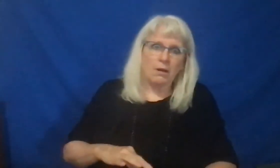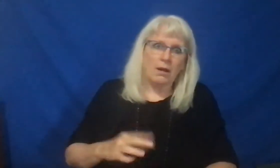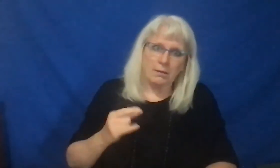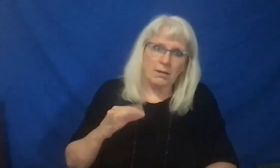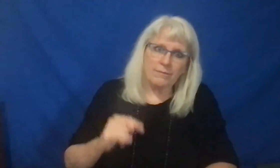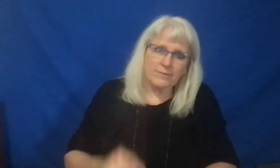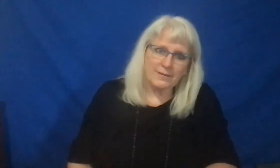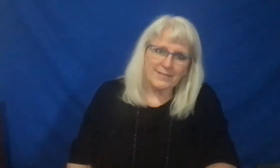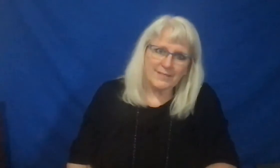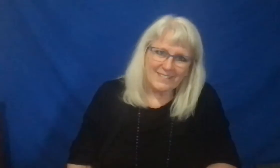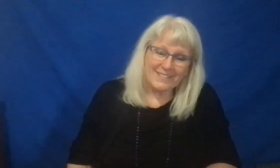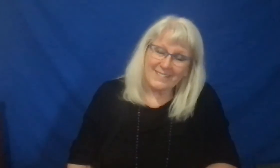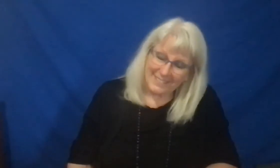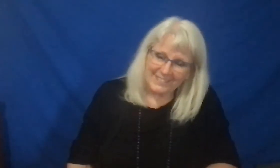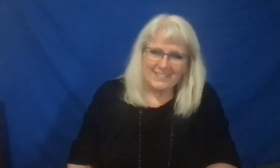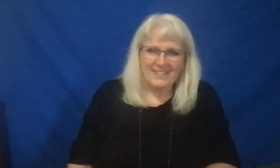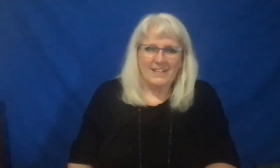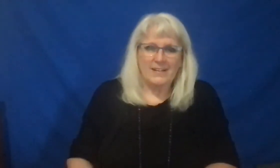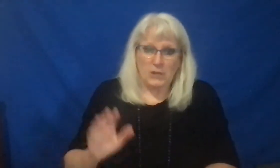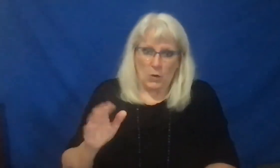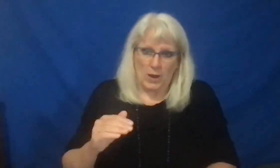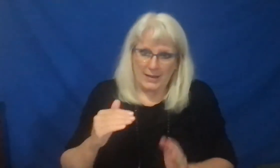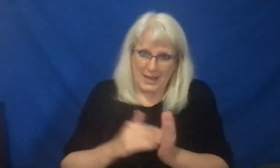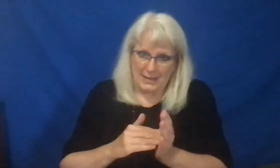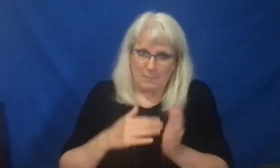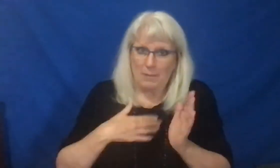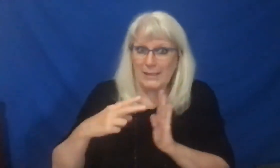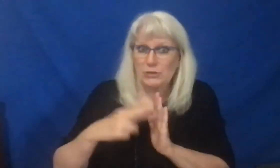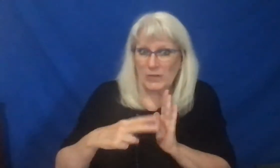again, my plug is read it if you haven't read it.